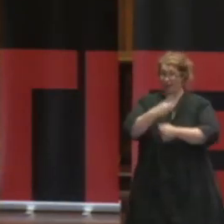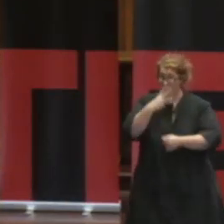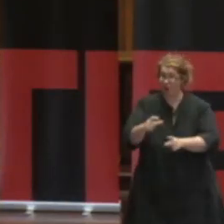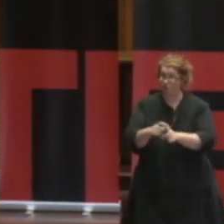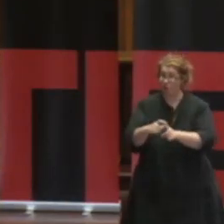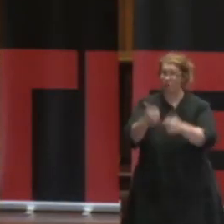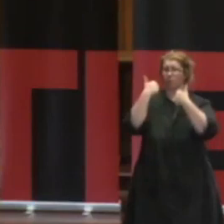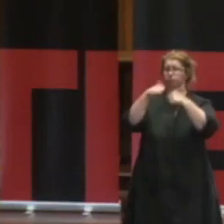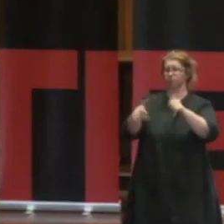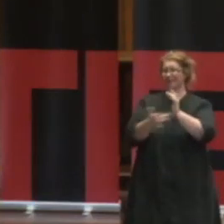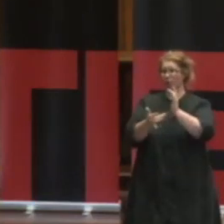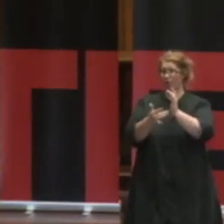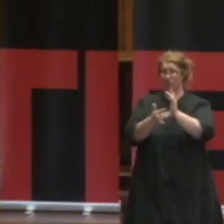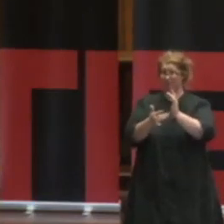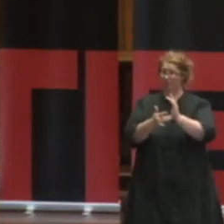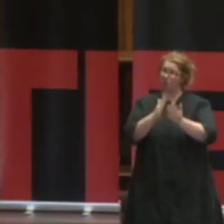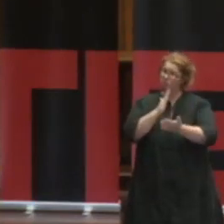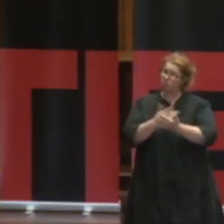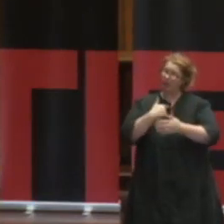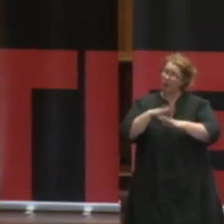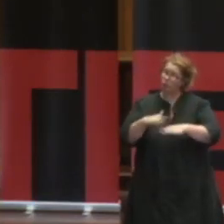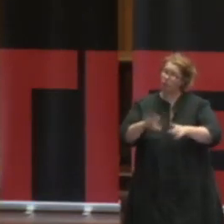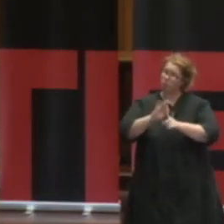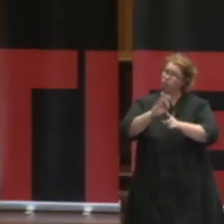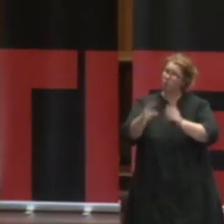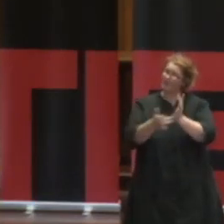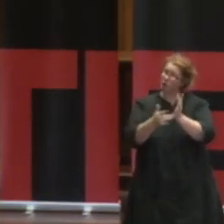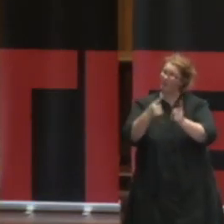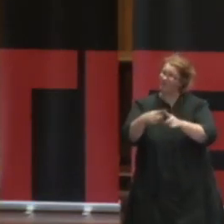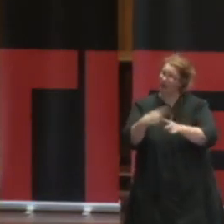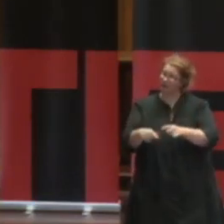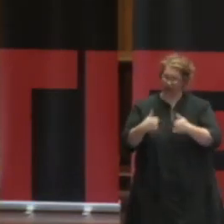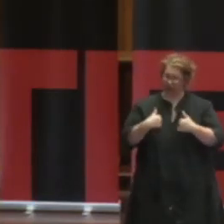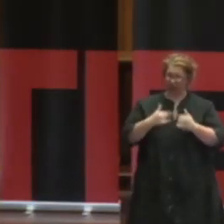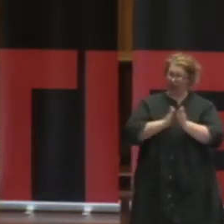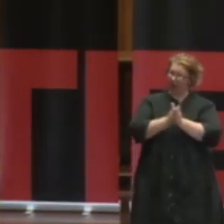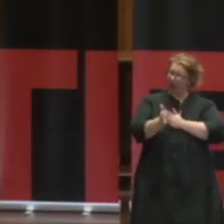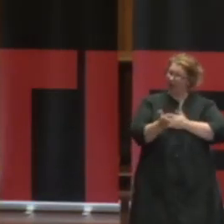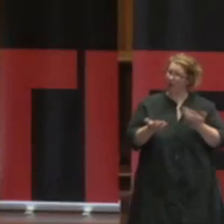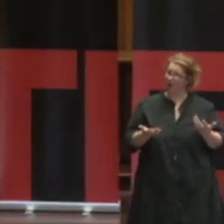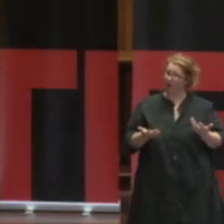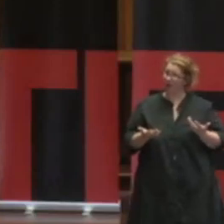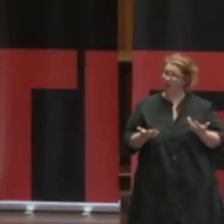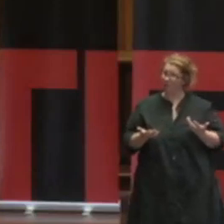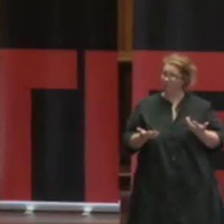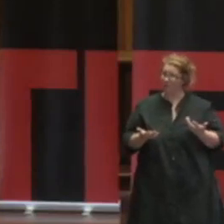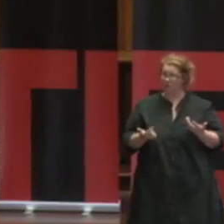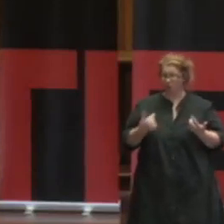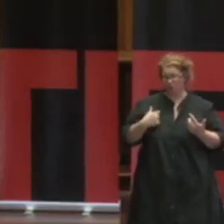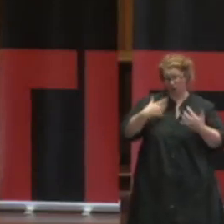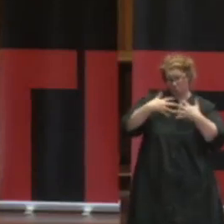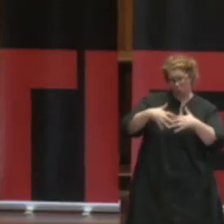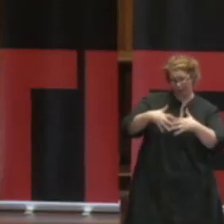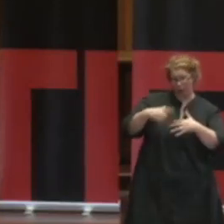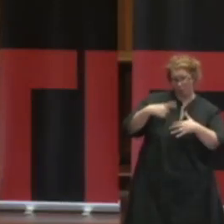The world is changing at an ever-increasing pace, but that's my subjective view, so I tried to make it objective. I tried to quantify it. I went